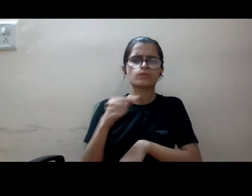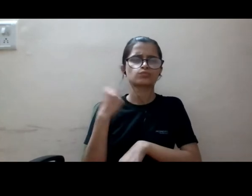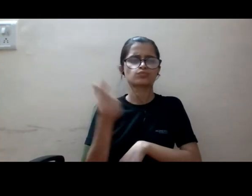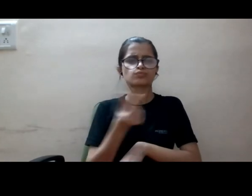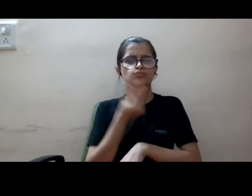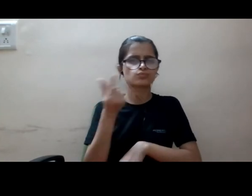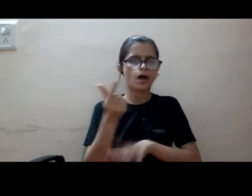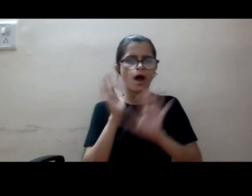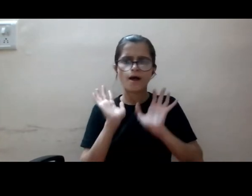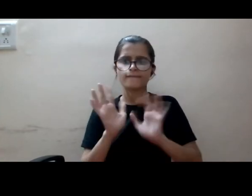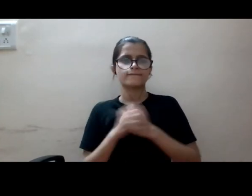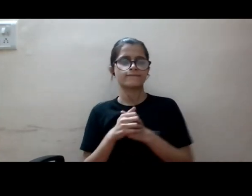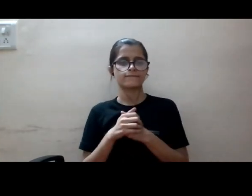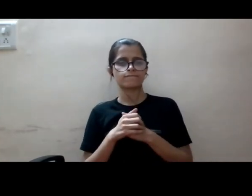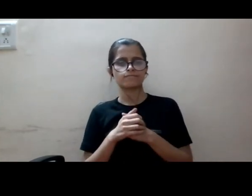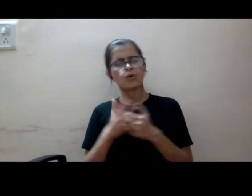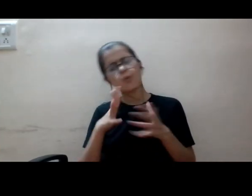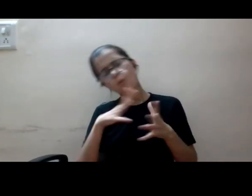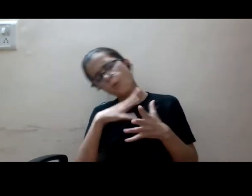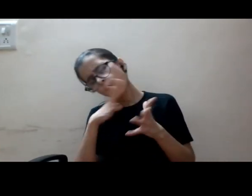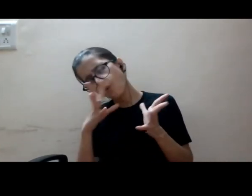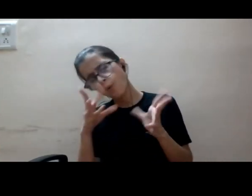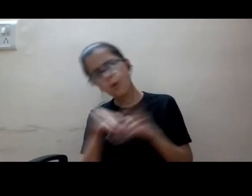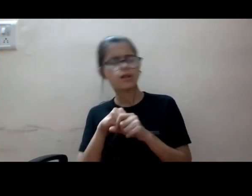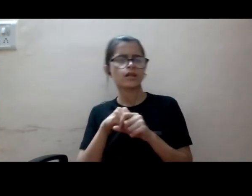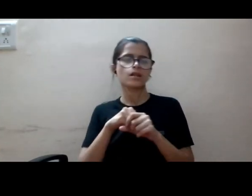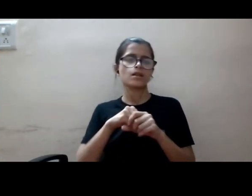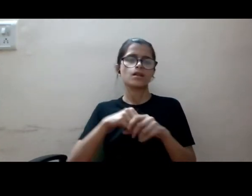paradigms, right? It's true across all neighborhoods.